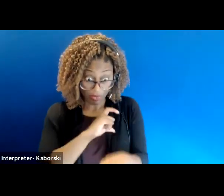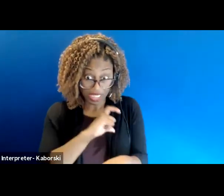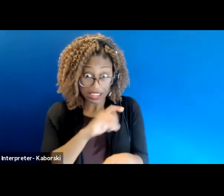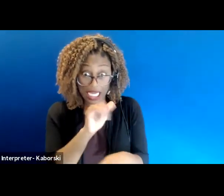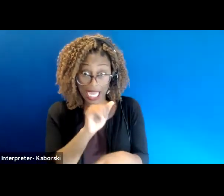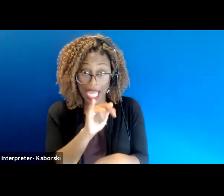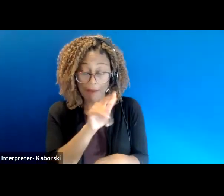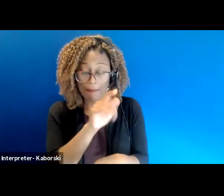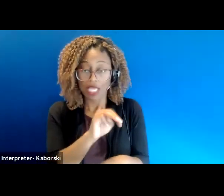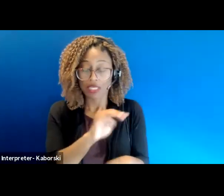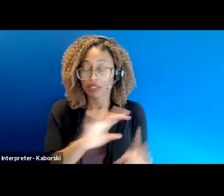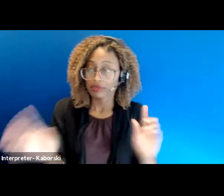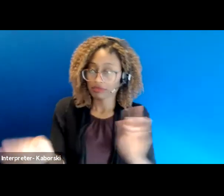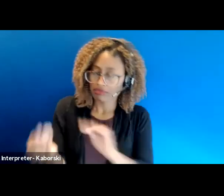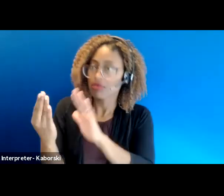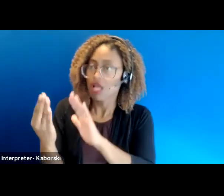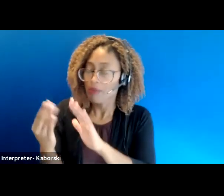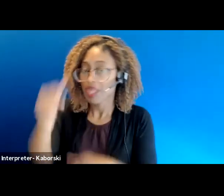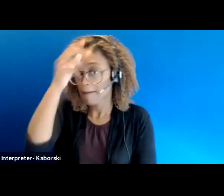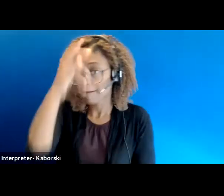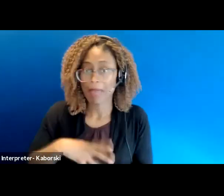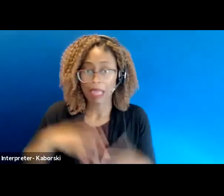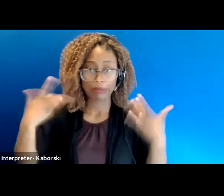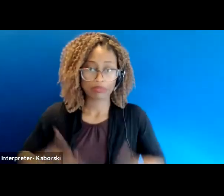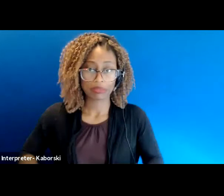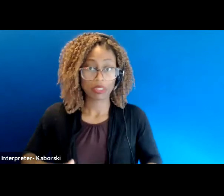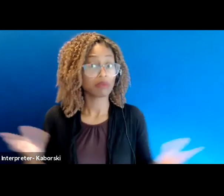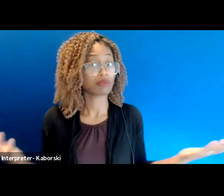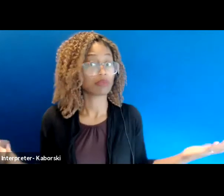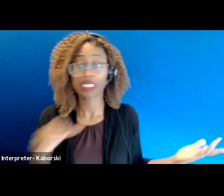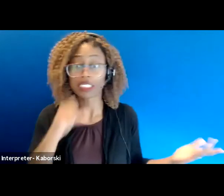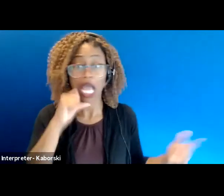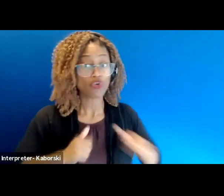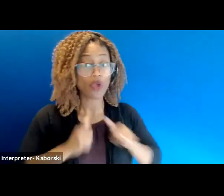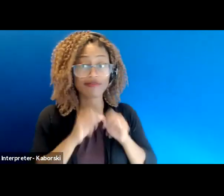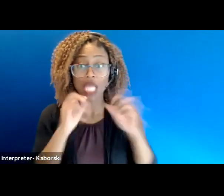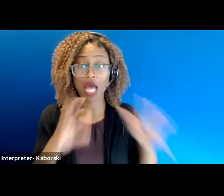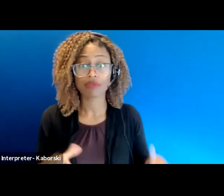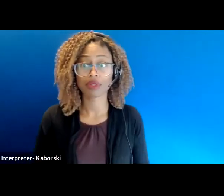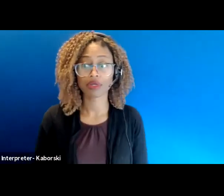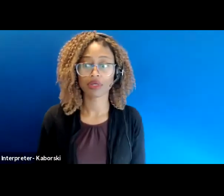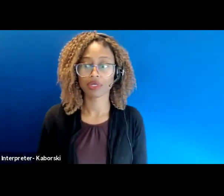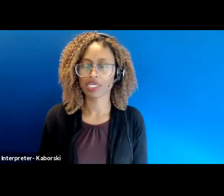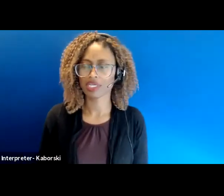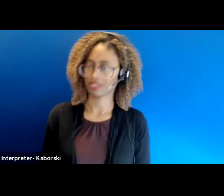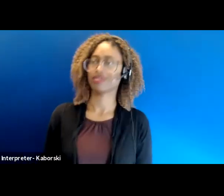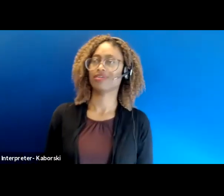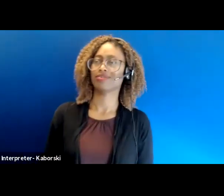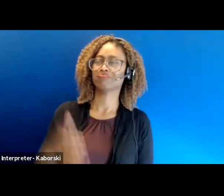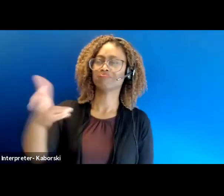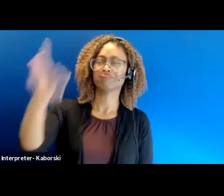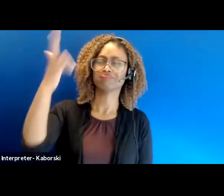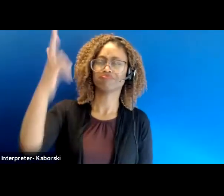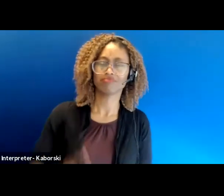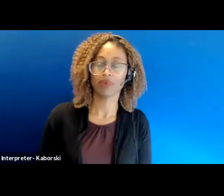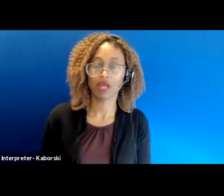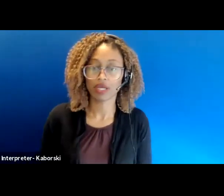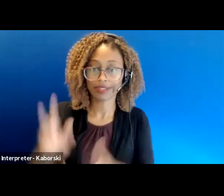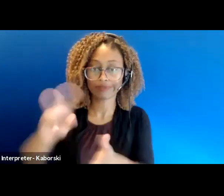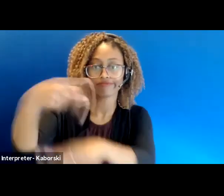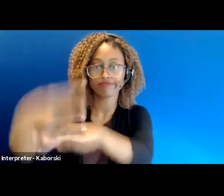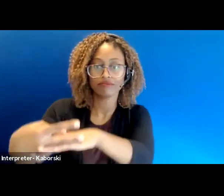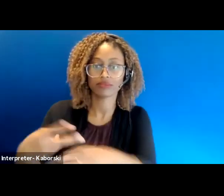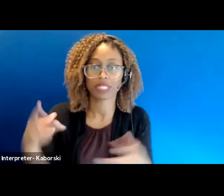showed no aggressiveness, and shoot him and kill